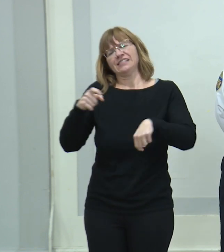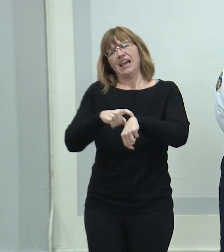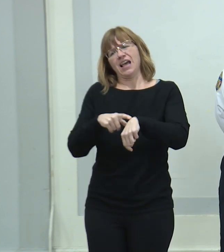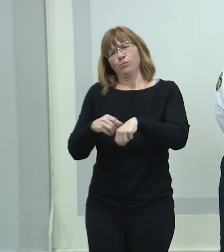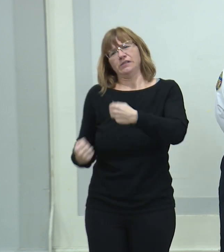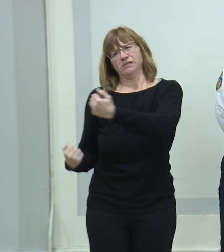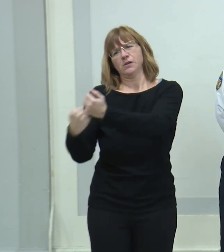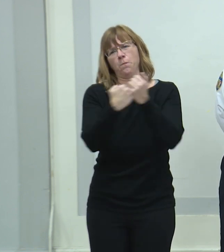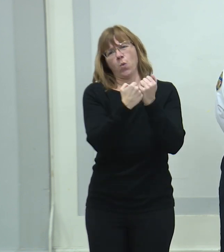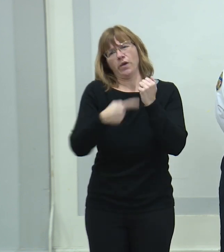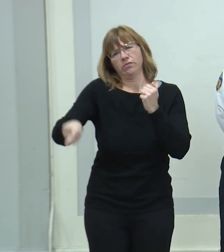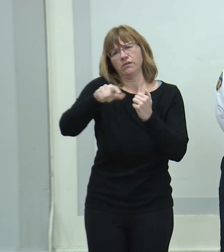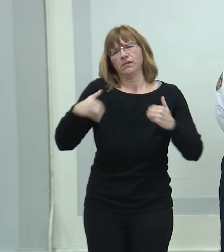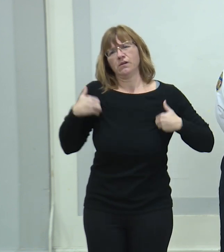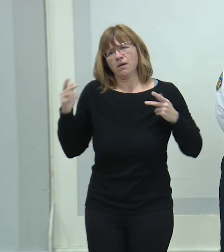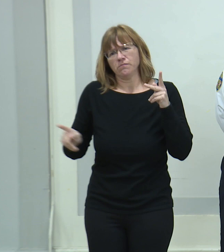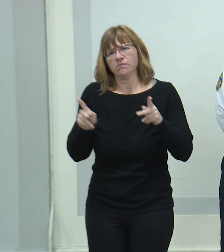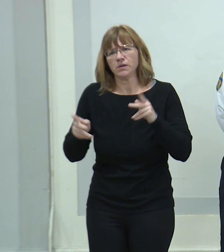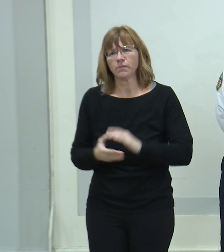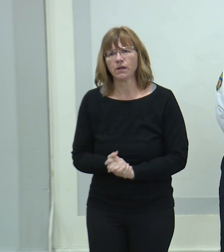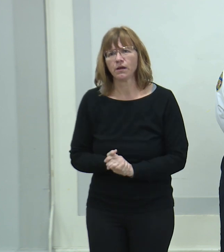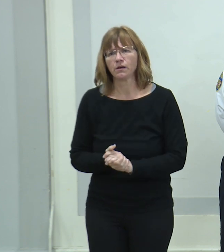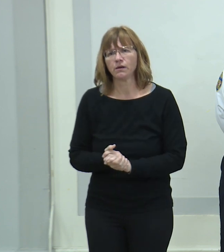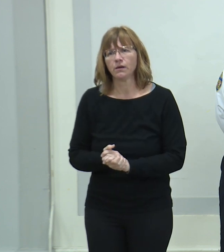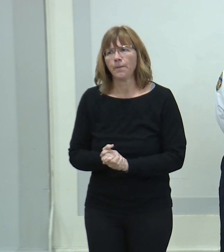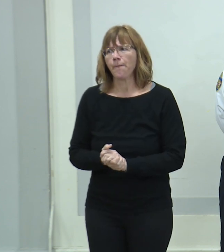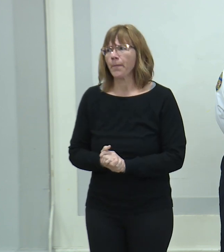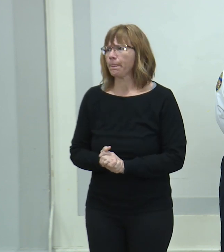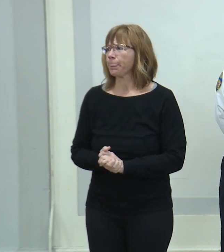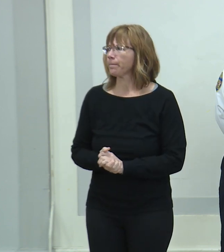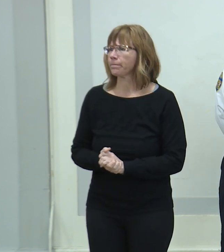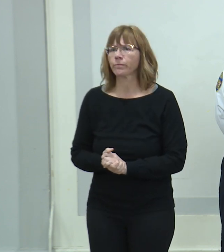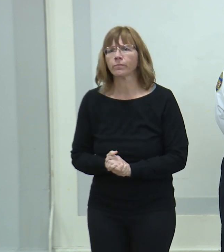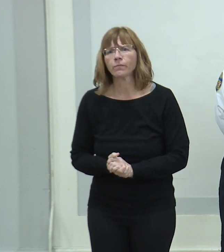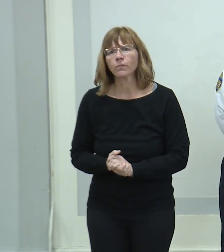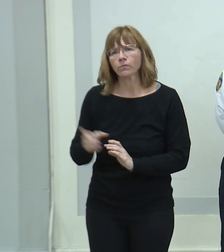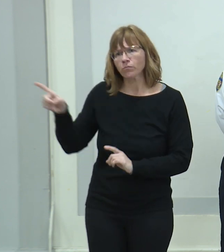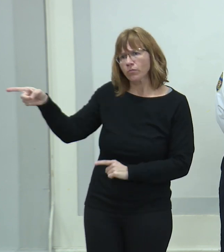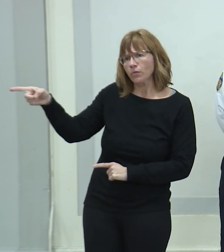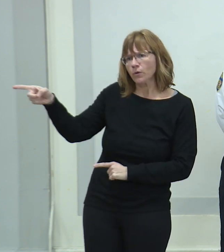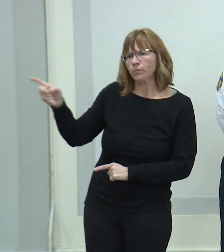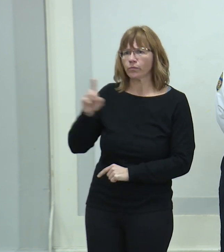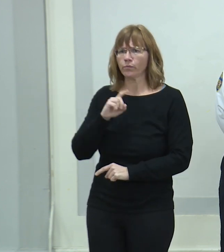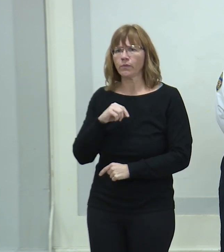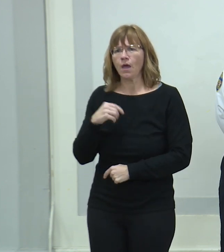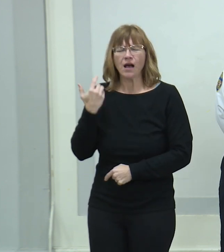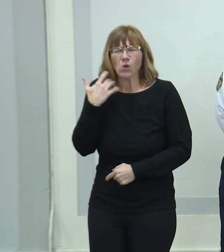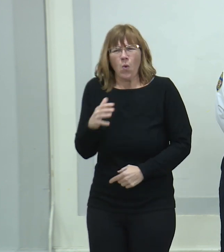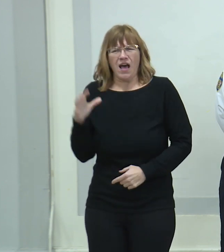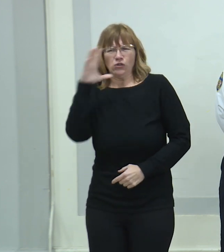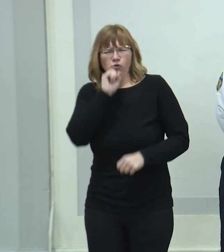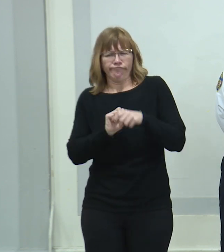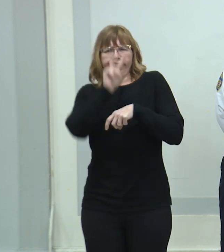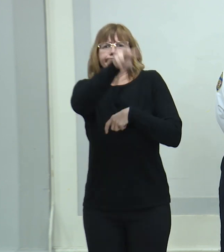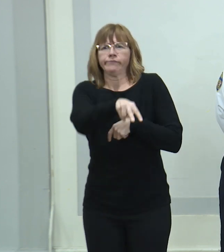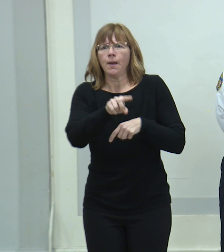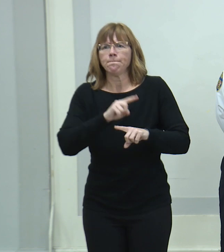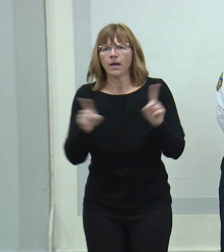Hello. I don't want to assume the executive order is that lifting the ban on the adult entertainment specifically.